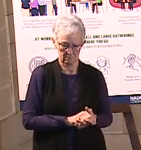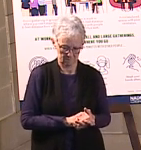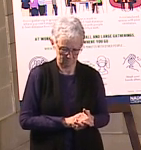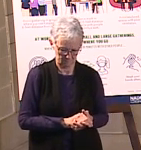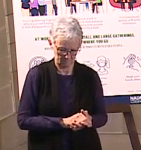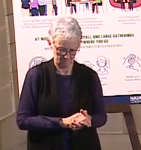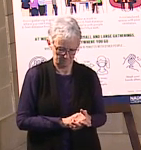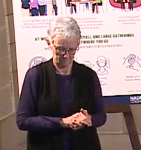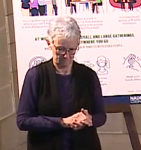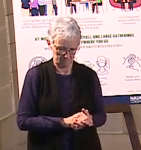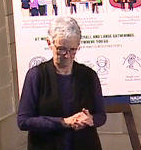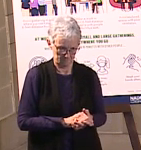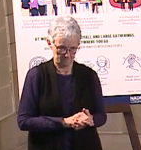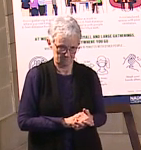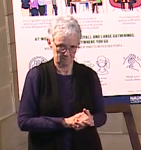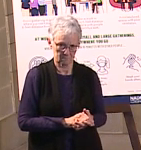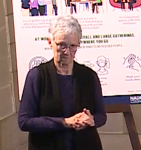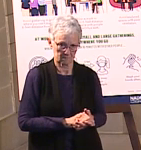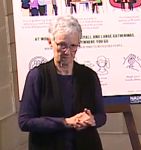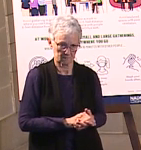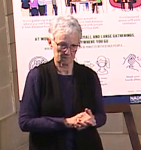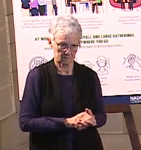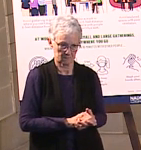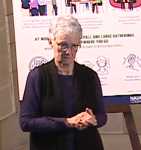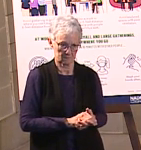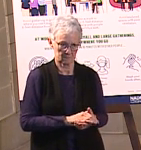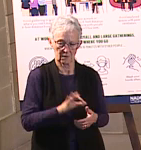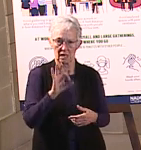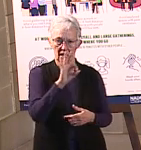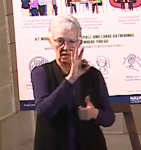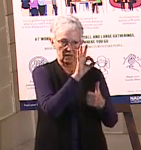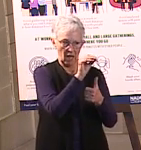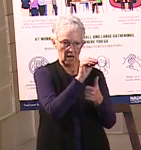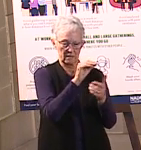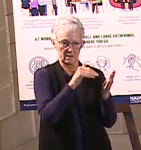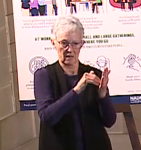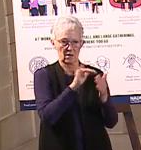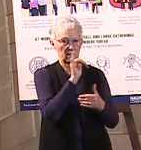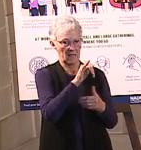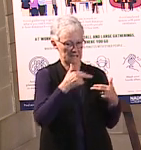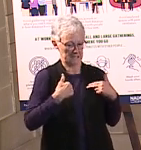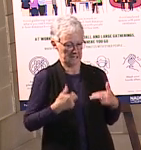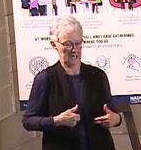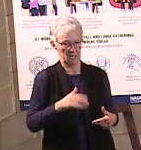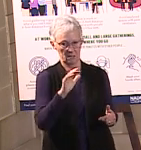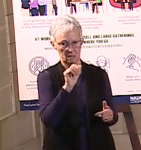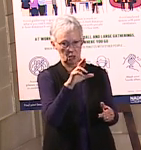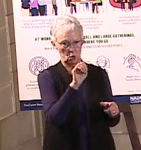that included the 90,000, or was that? No, so the 90,000 is just the healthcare workers, and then there's another